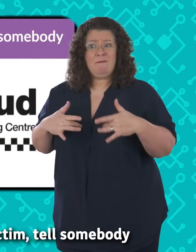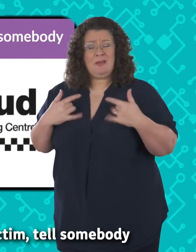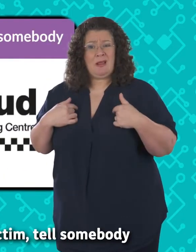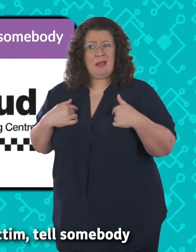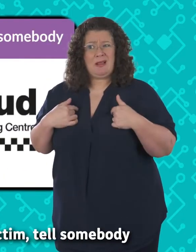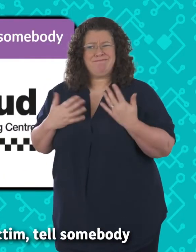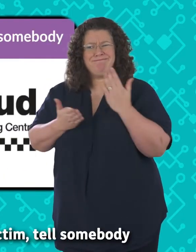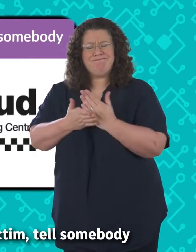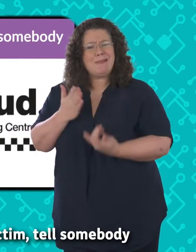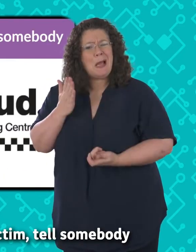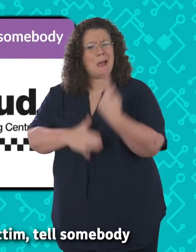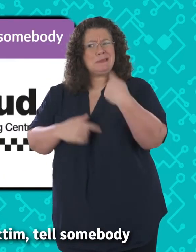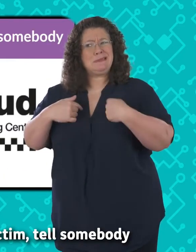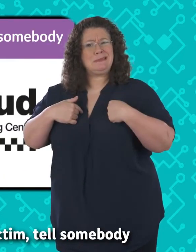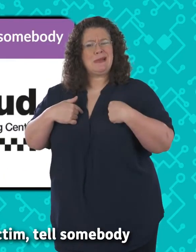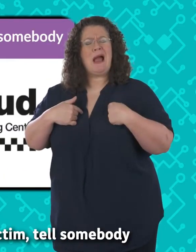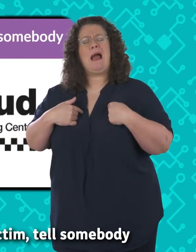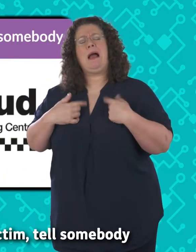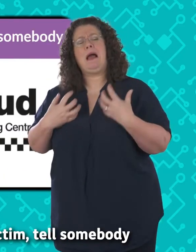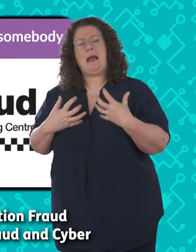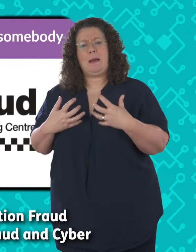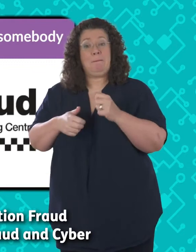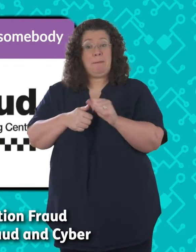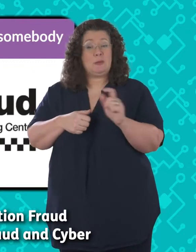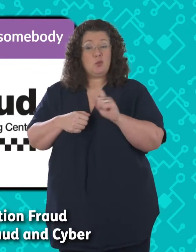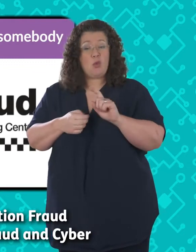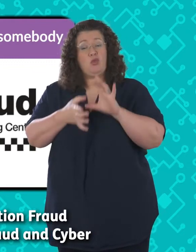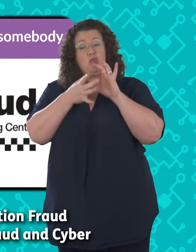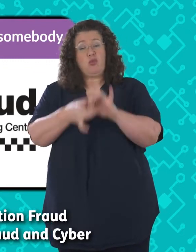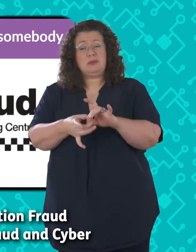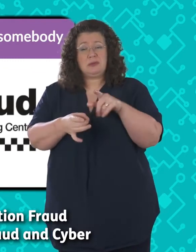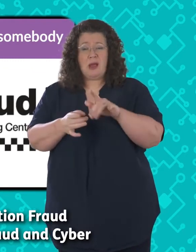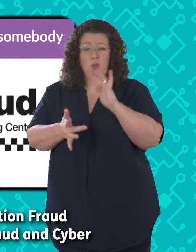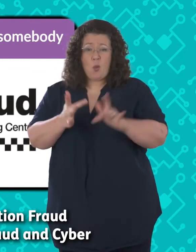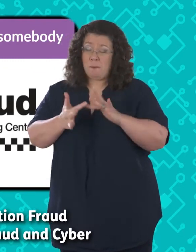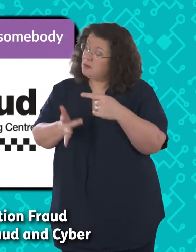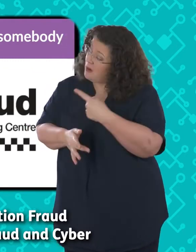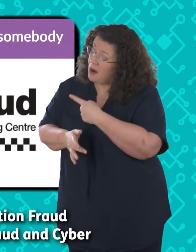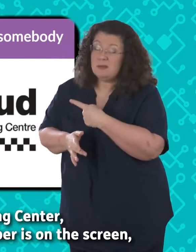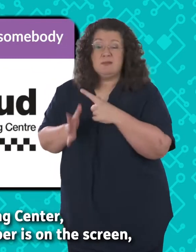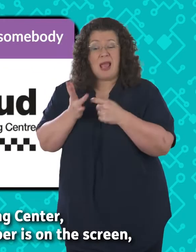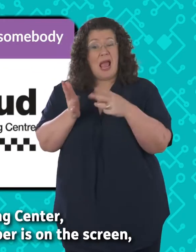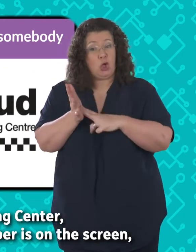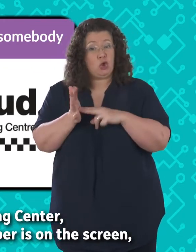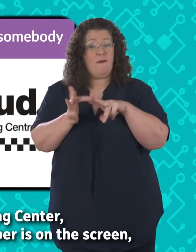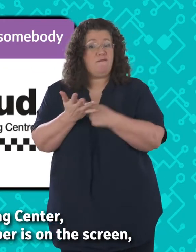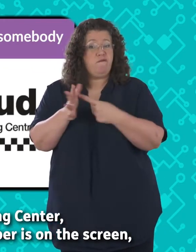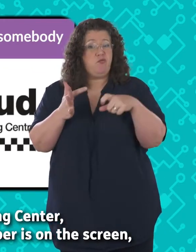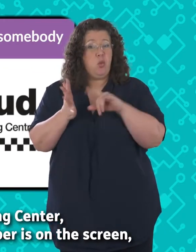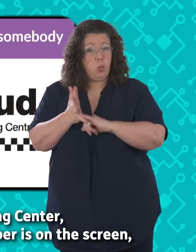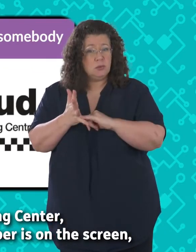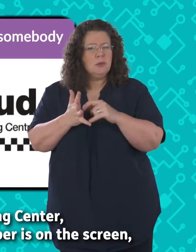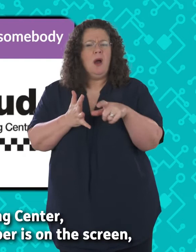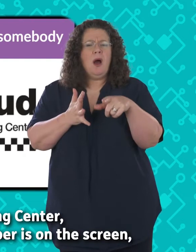If you think you are a victim, tell somebody. The website Action Fraud is the National Fraud and Cyber Crime Reporting Centre,